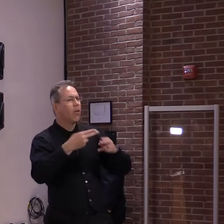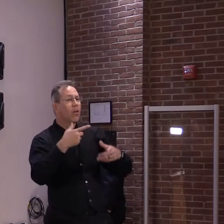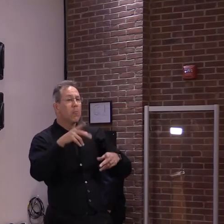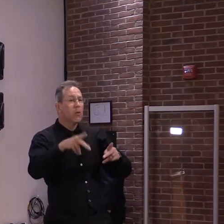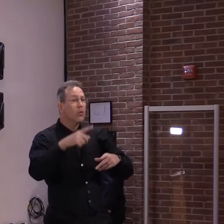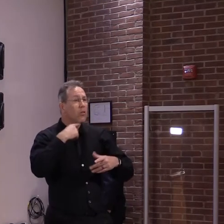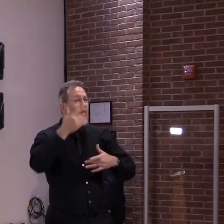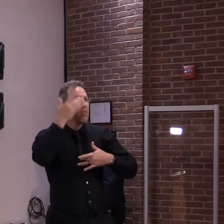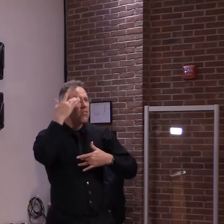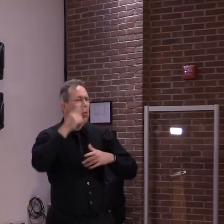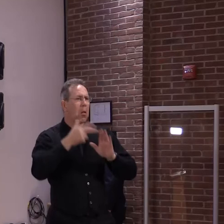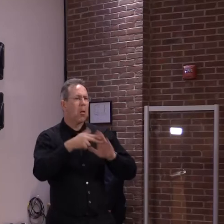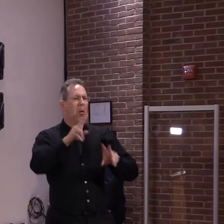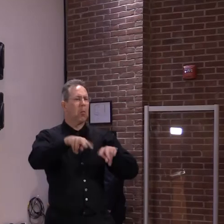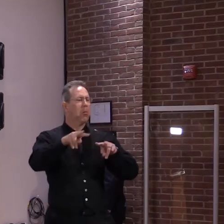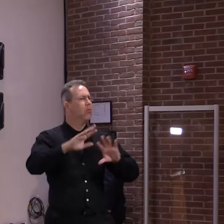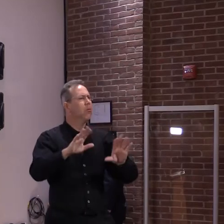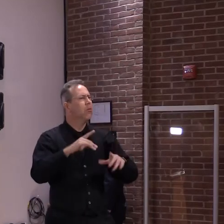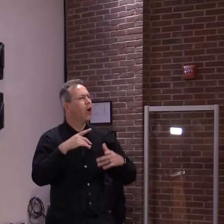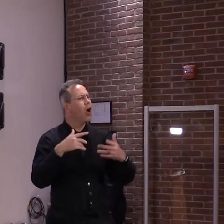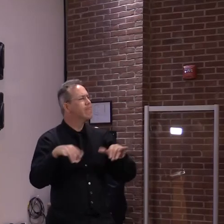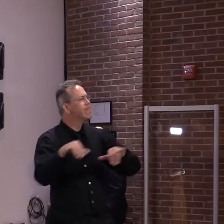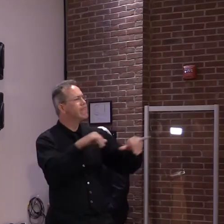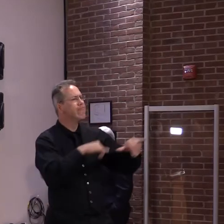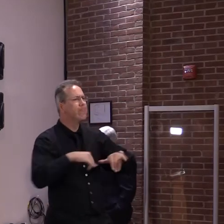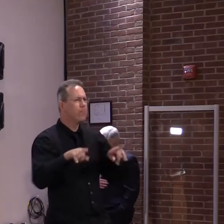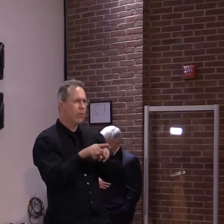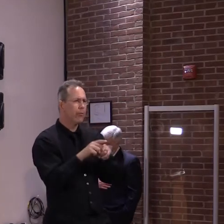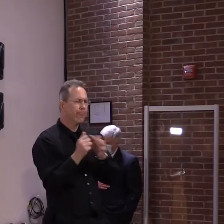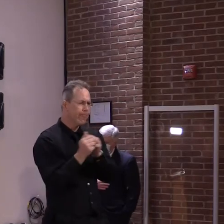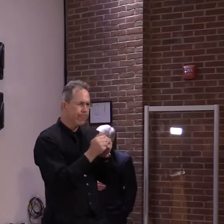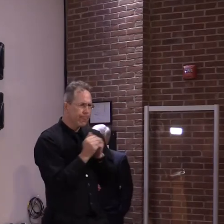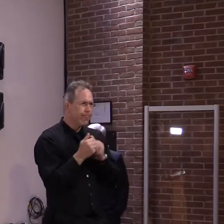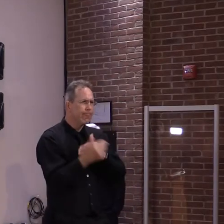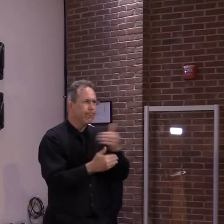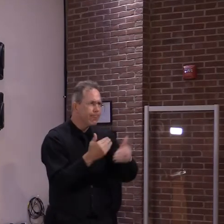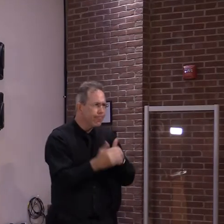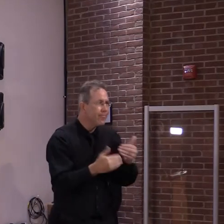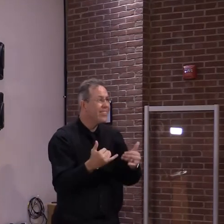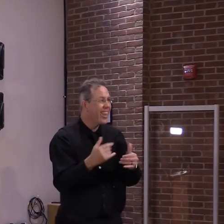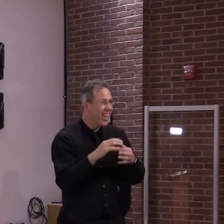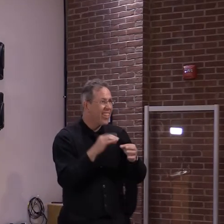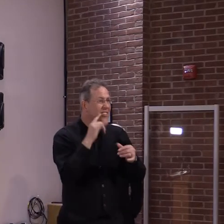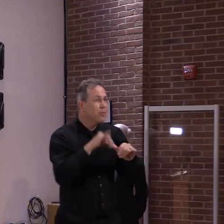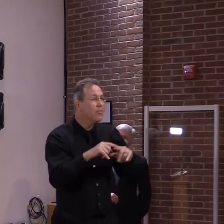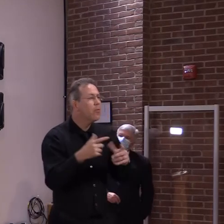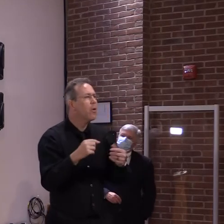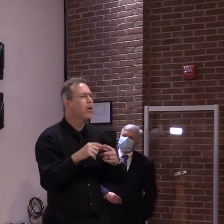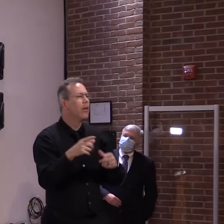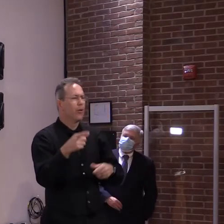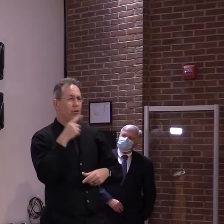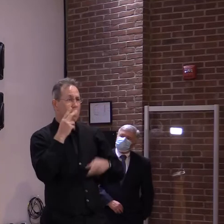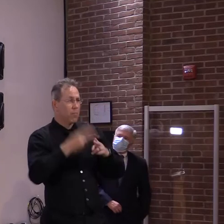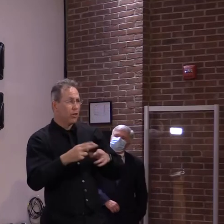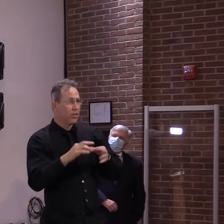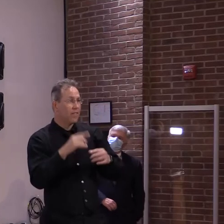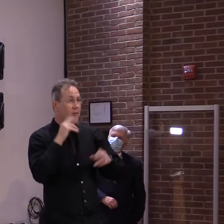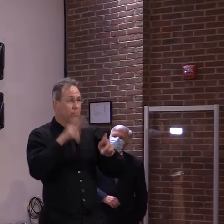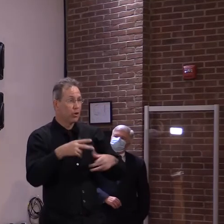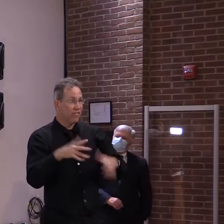directly communicated with unvaccinated family members that they will be held responsible for potentially passing along the